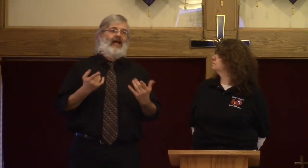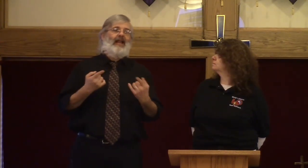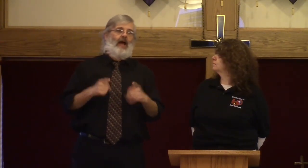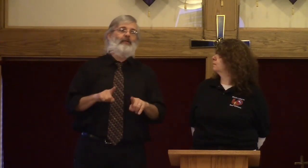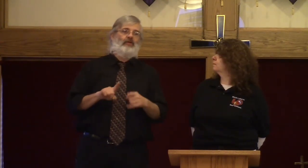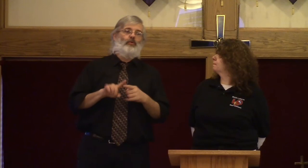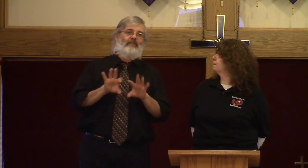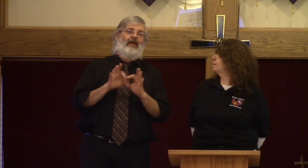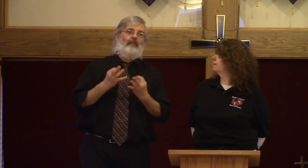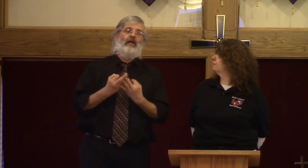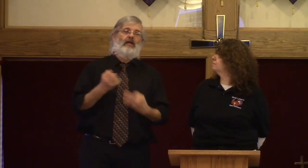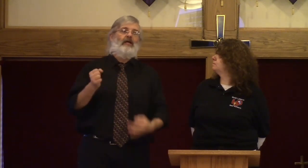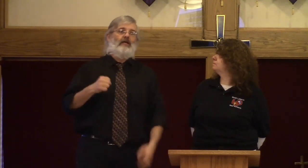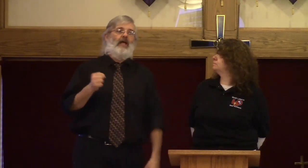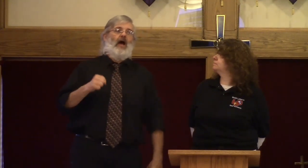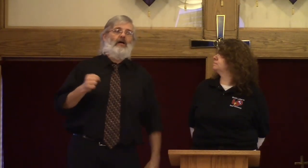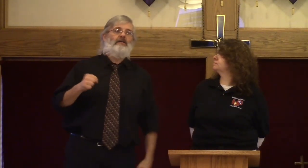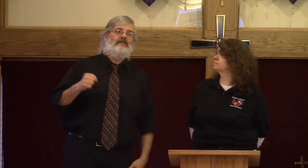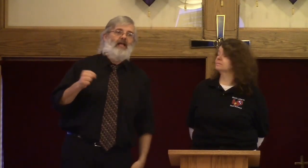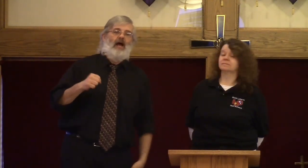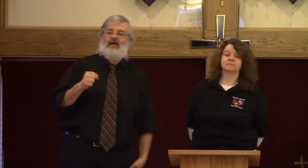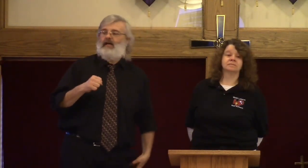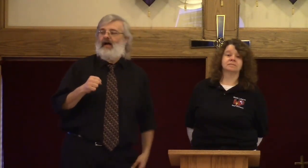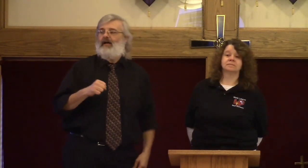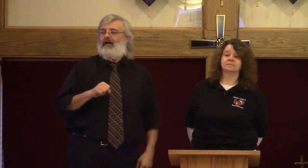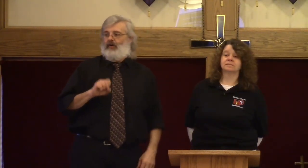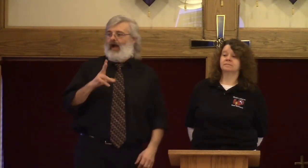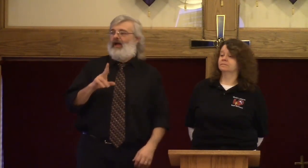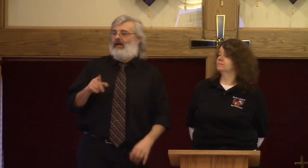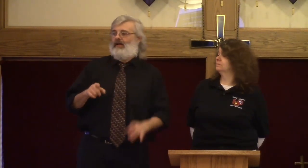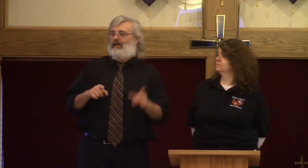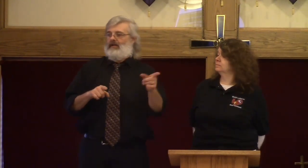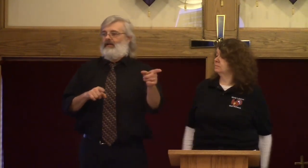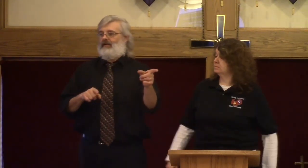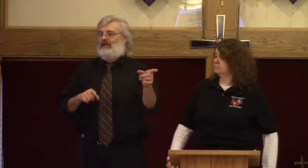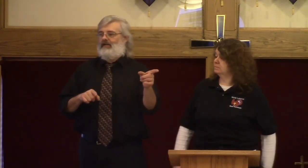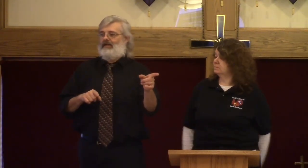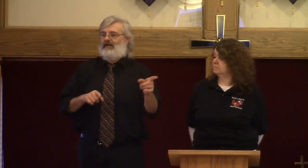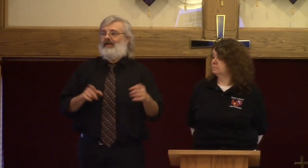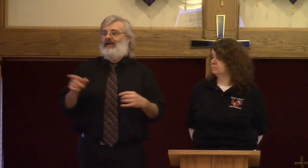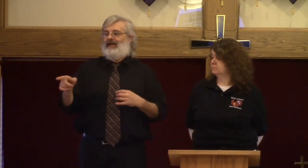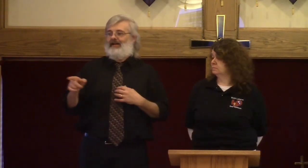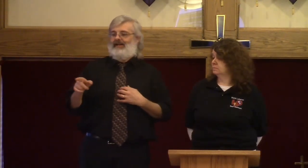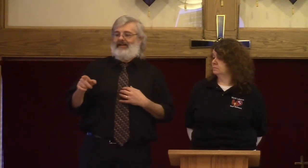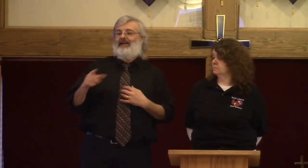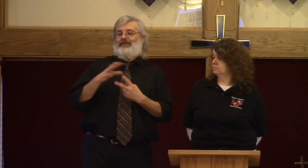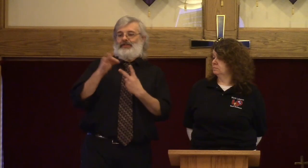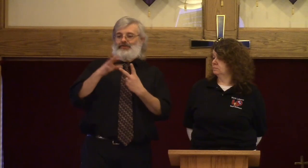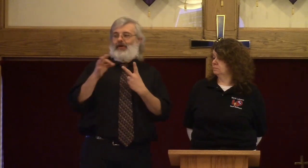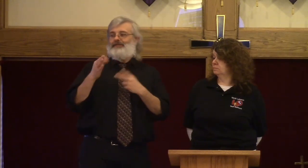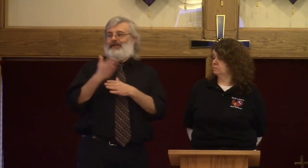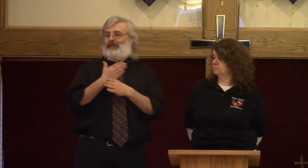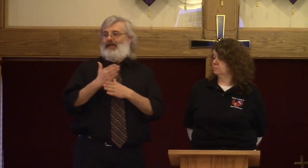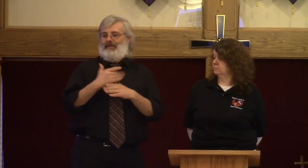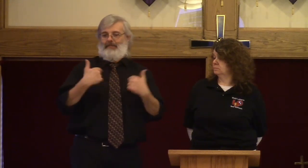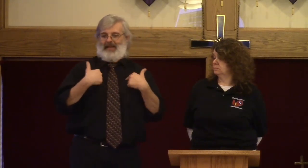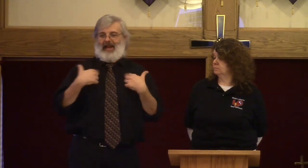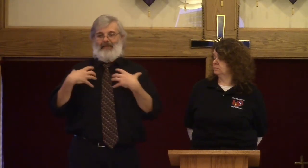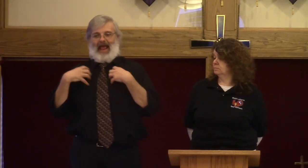can happen to a family. Yeah. Okay? Well, and honestly, if it's a choice between him and his health and